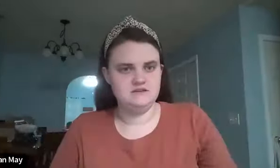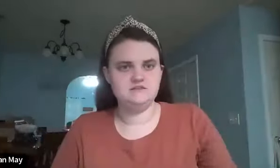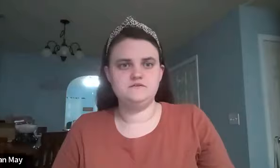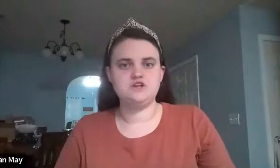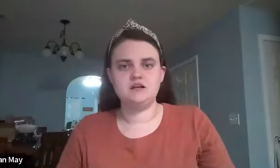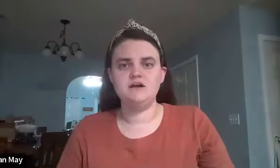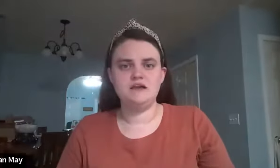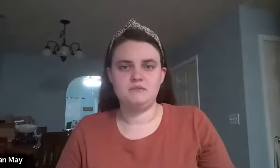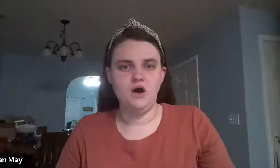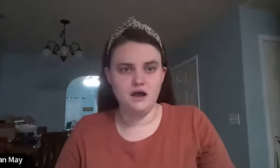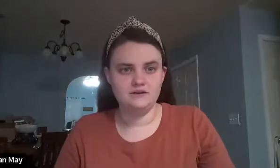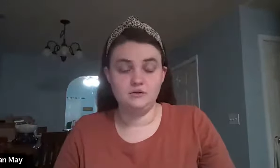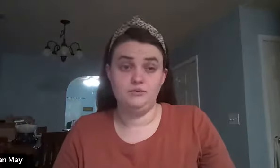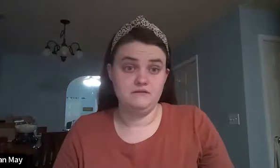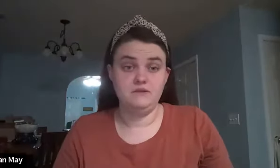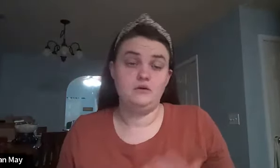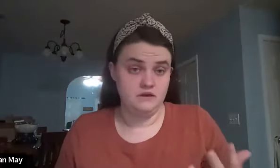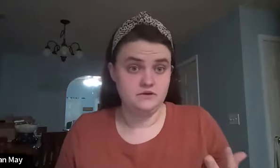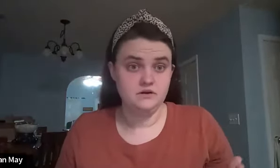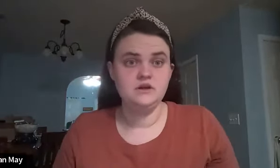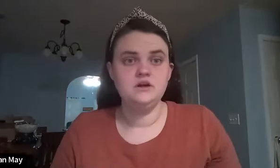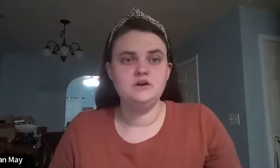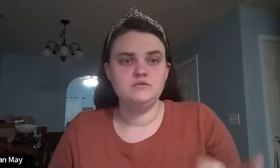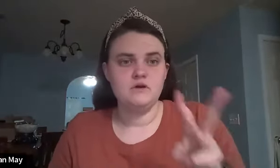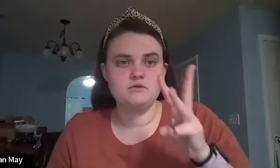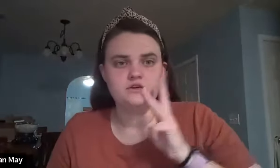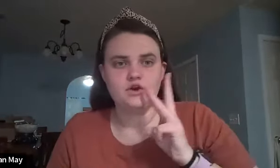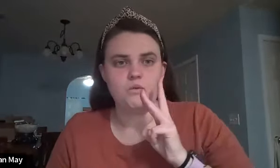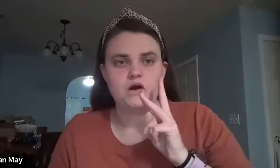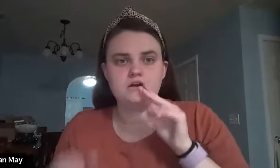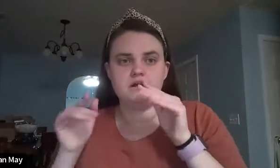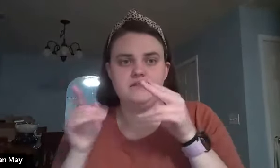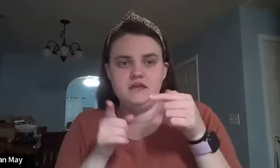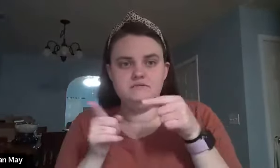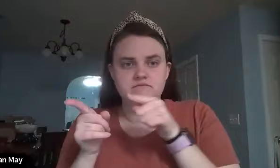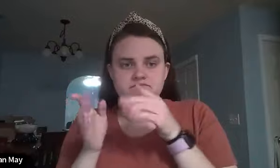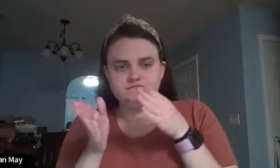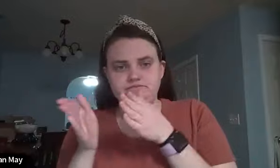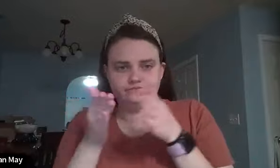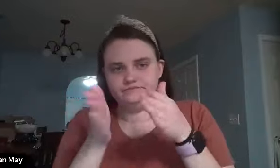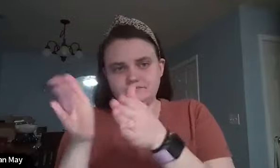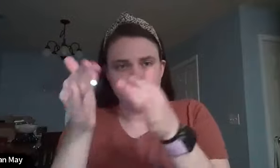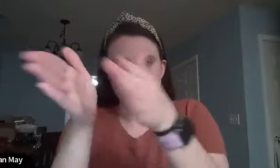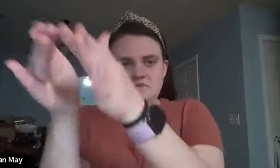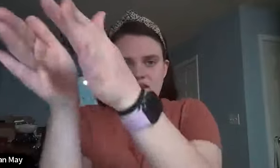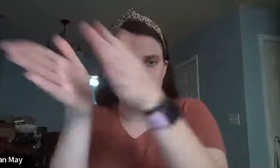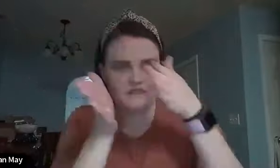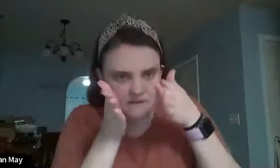So if you're talking about like a pond or like a river, you go water, and then like a thin little